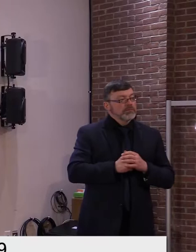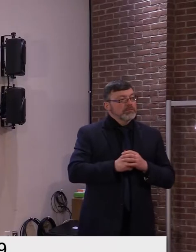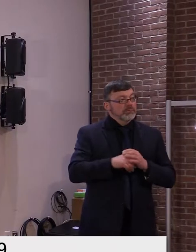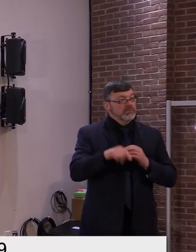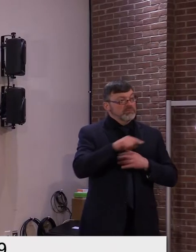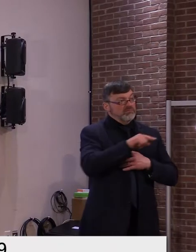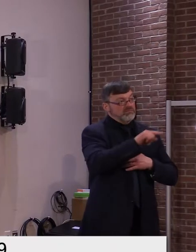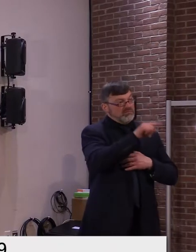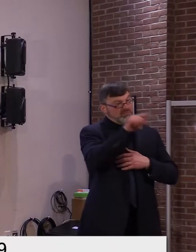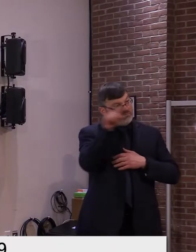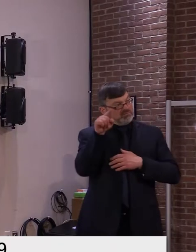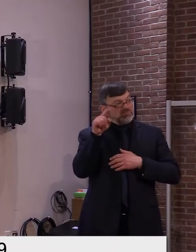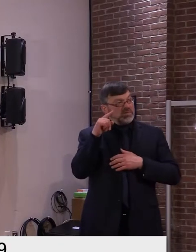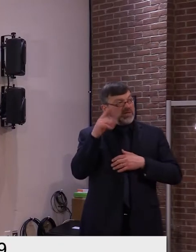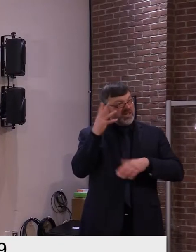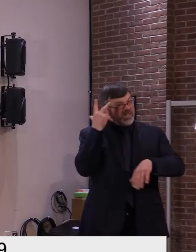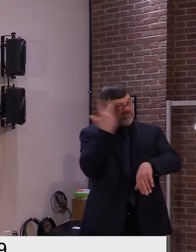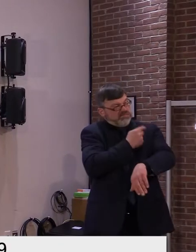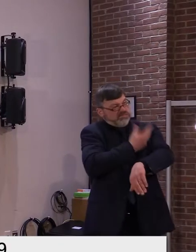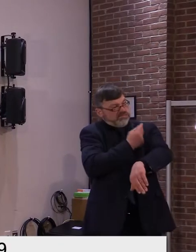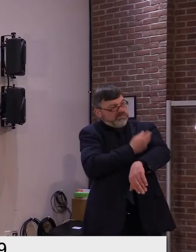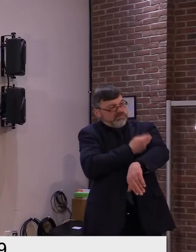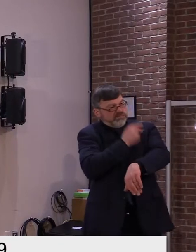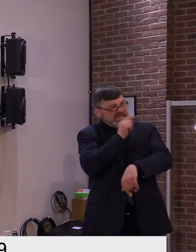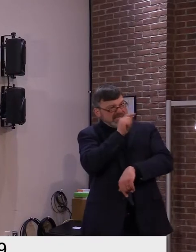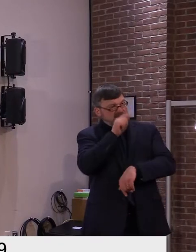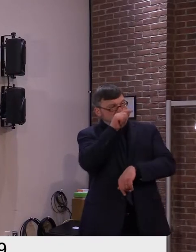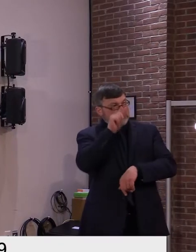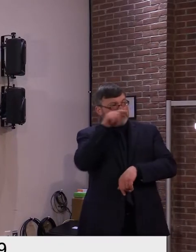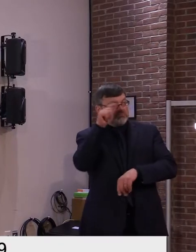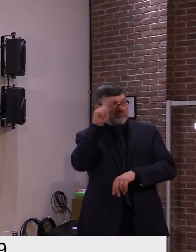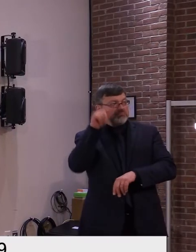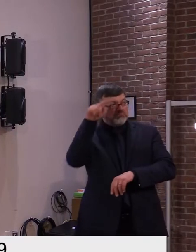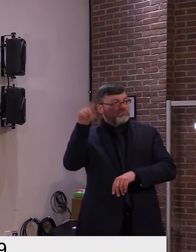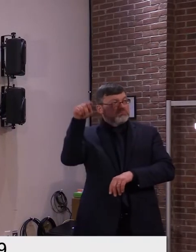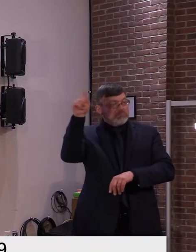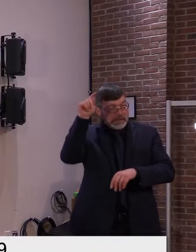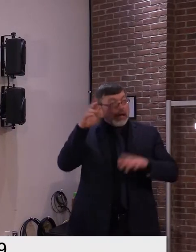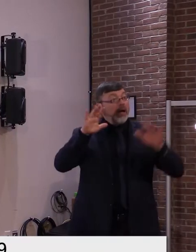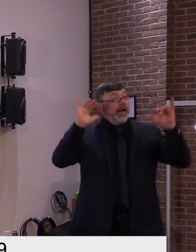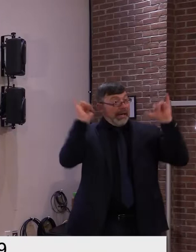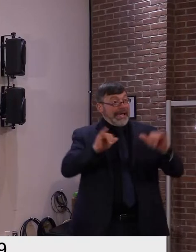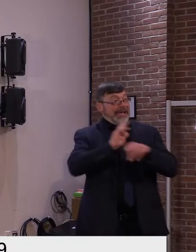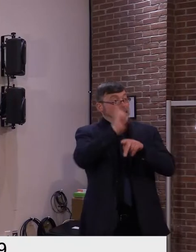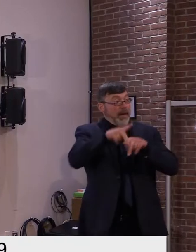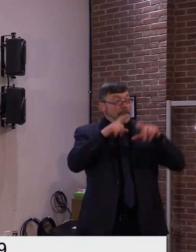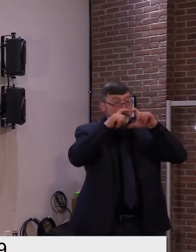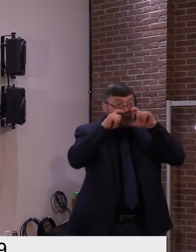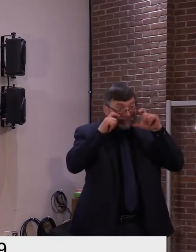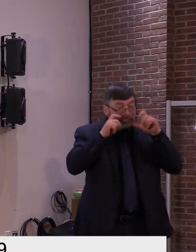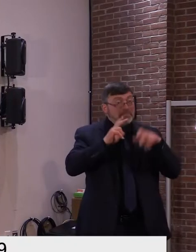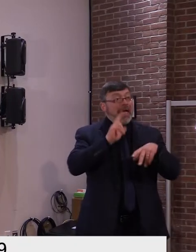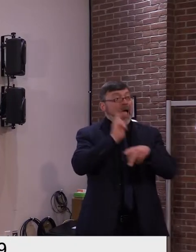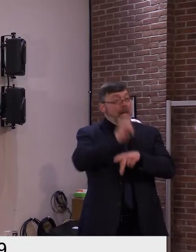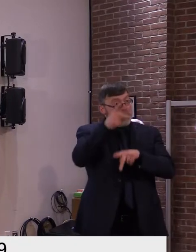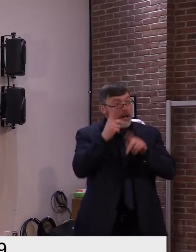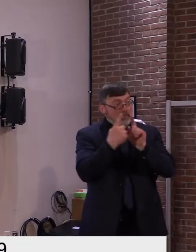or think we might have been exposed, we can get through this critical stage